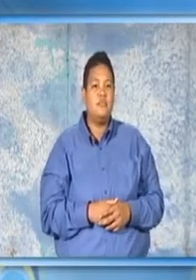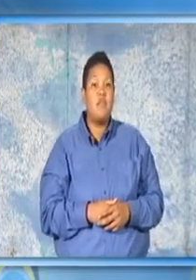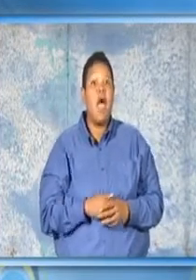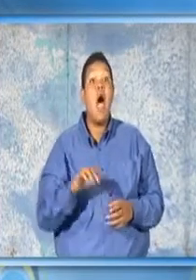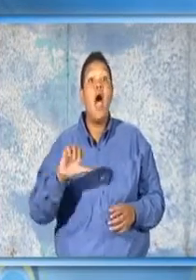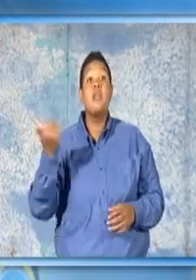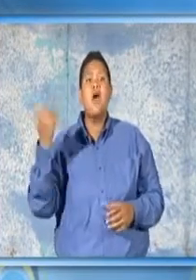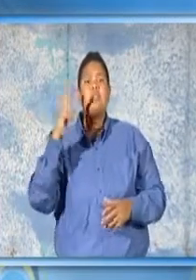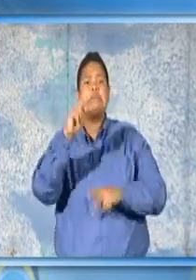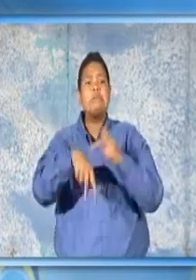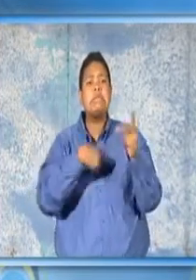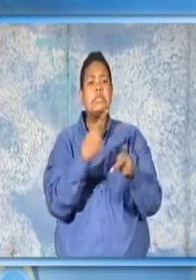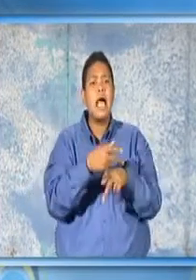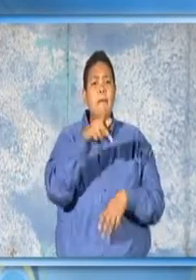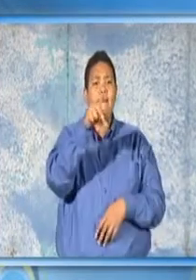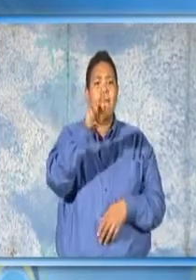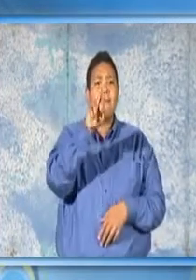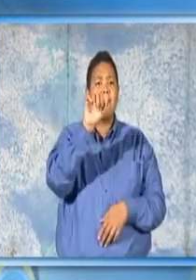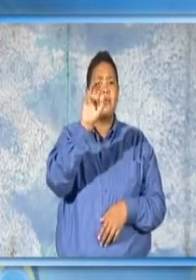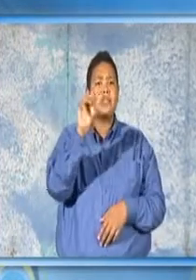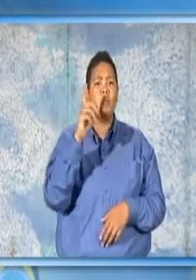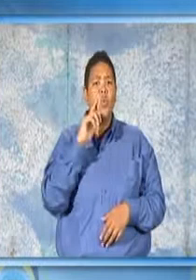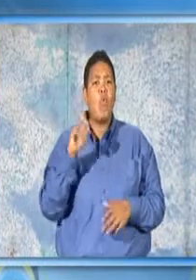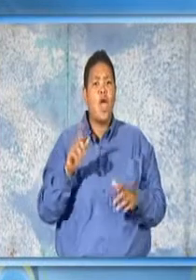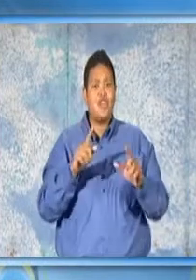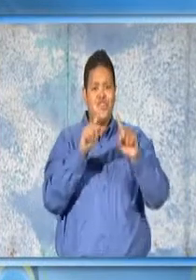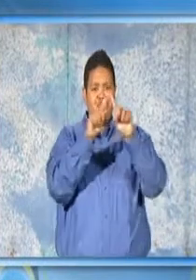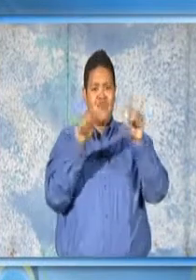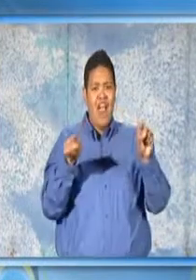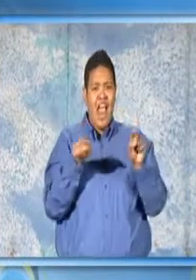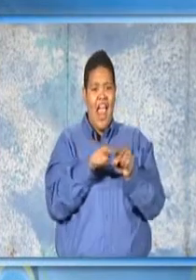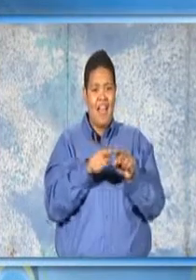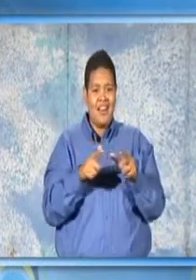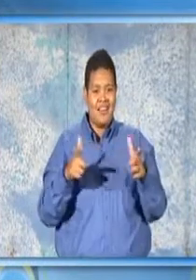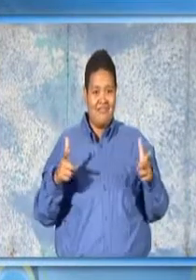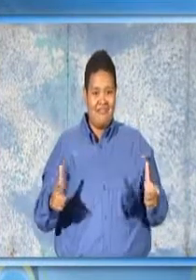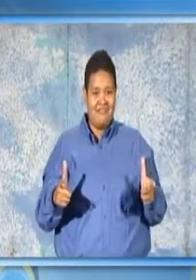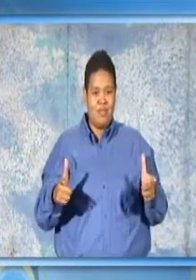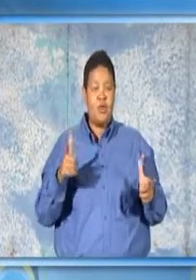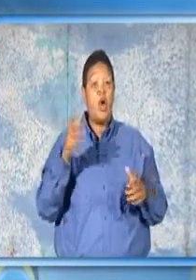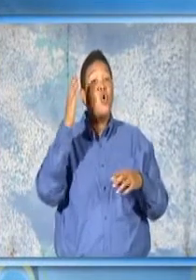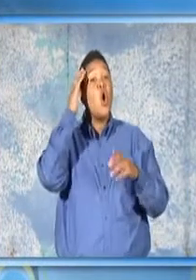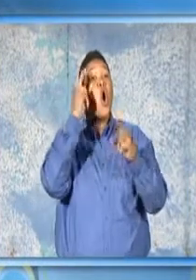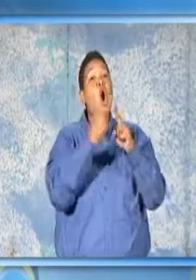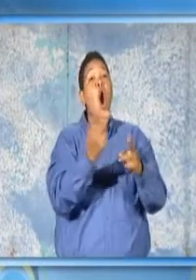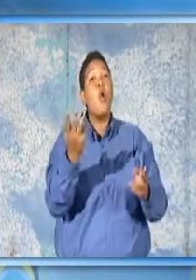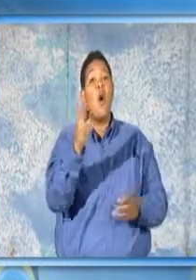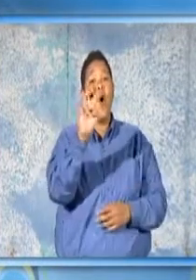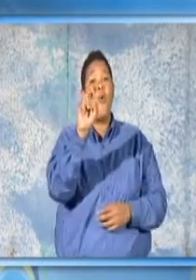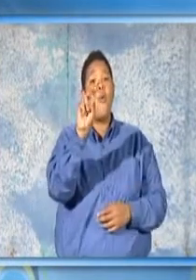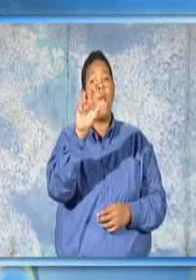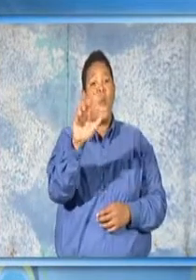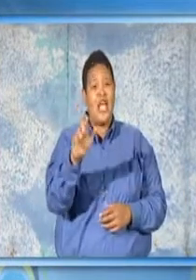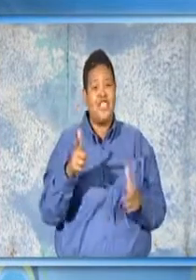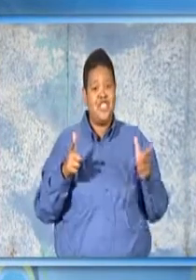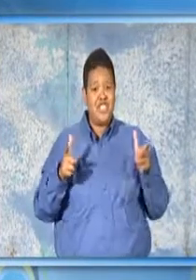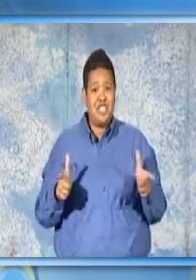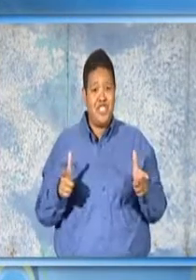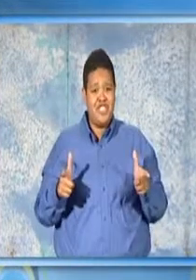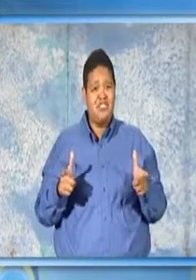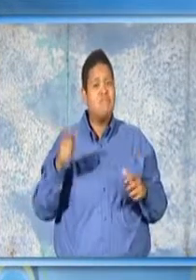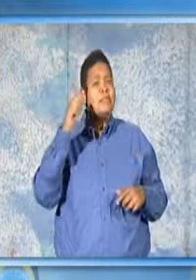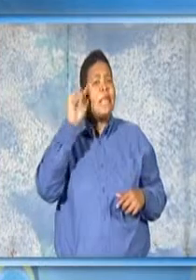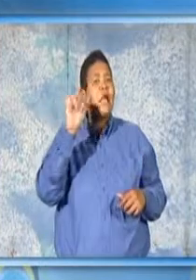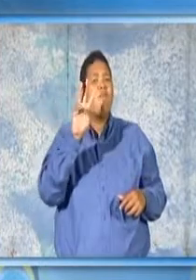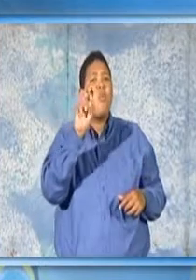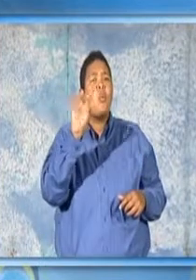Another kind of prism is the triangular prism, also known as a wedge. Yes, that's right. Think of the wedge